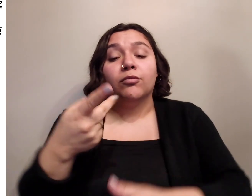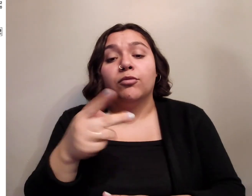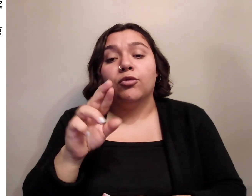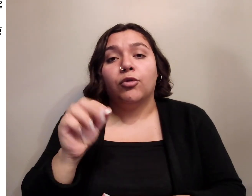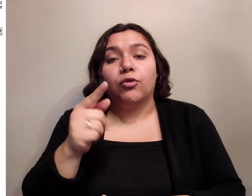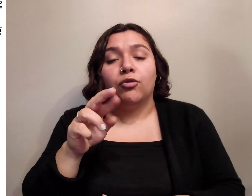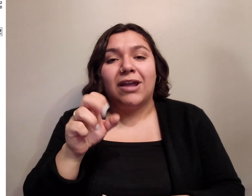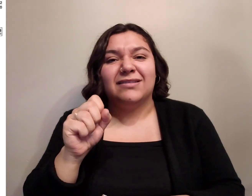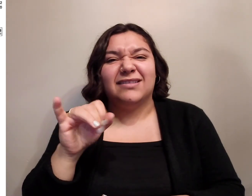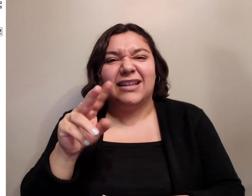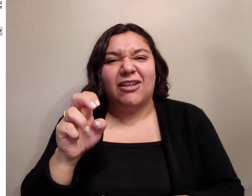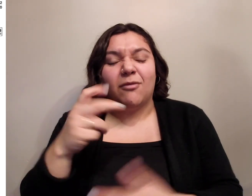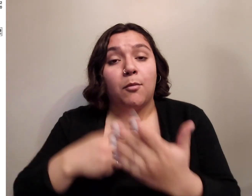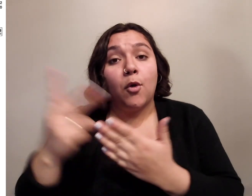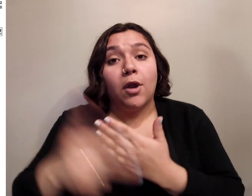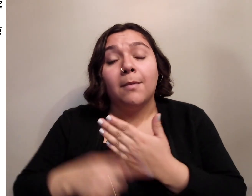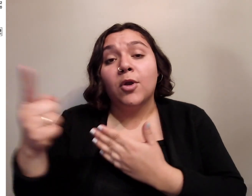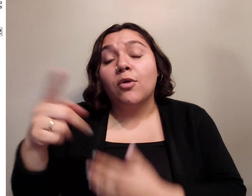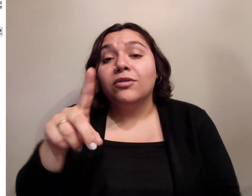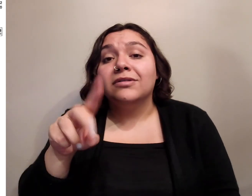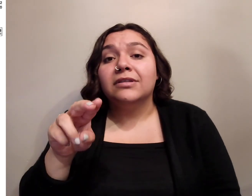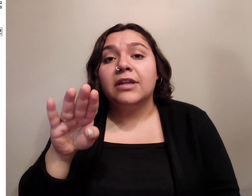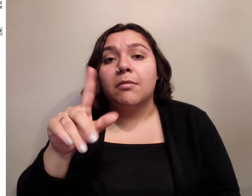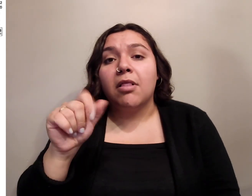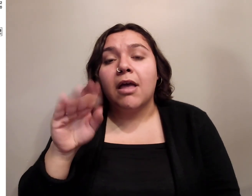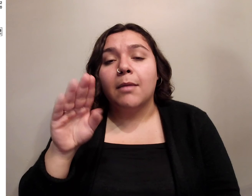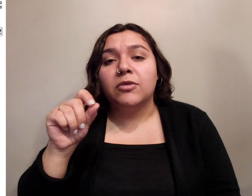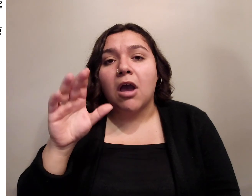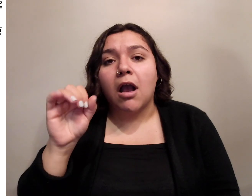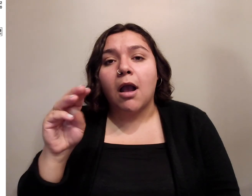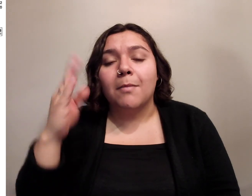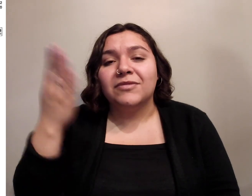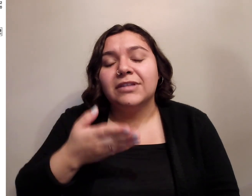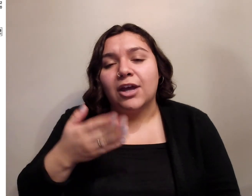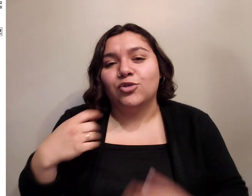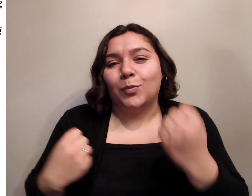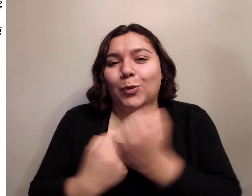Go to dublab.com/support.